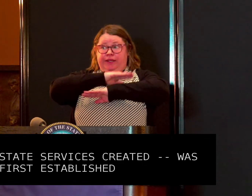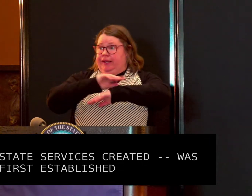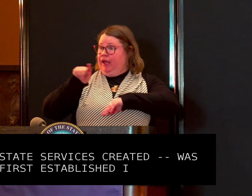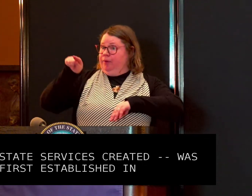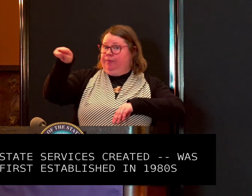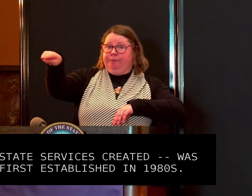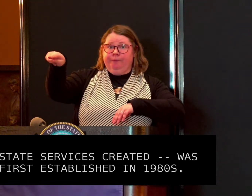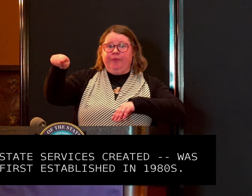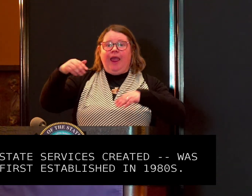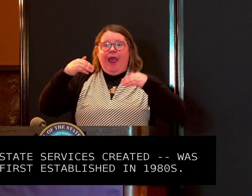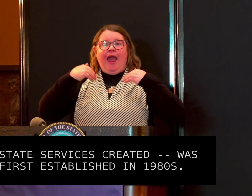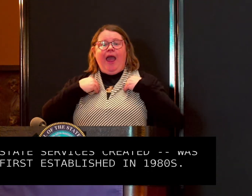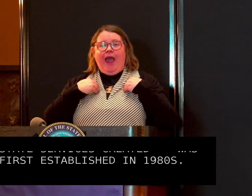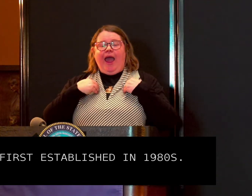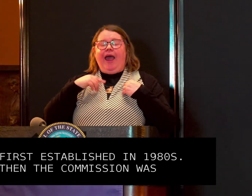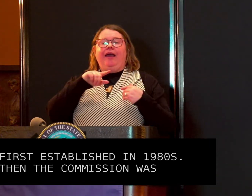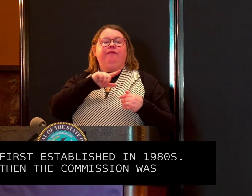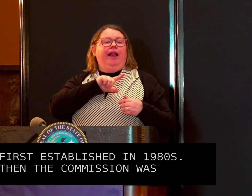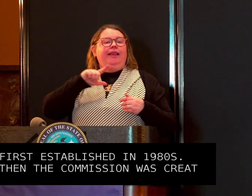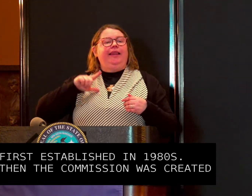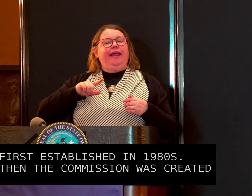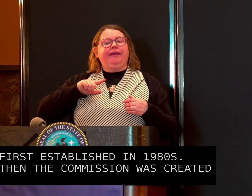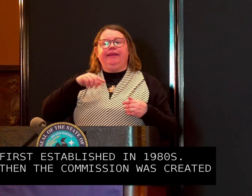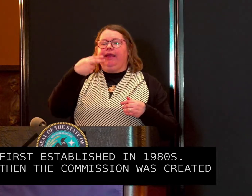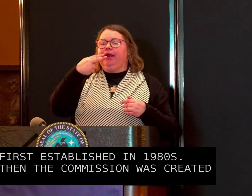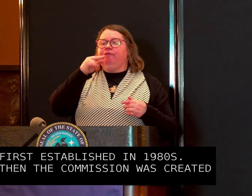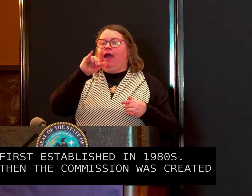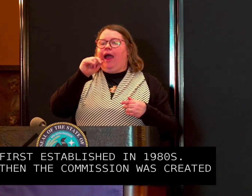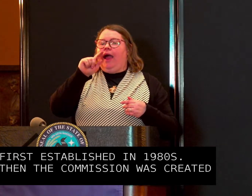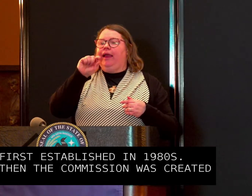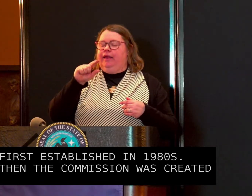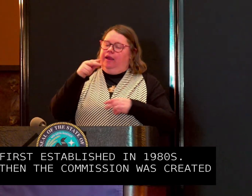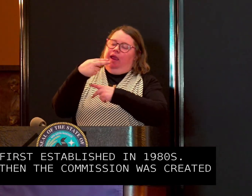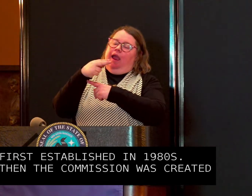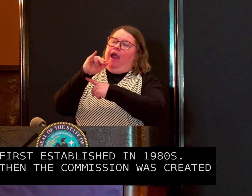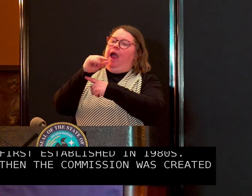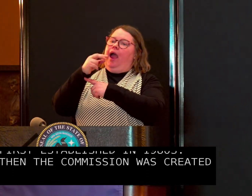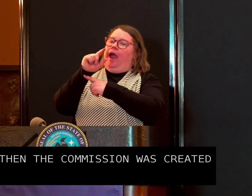Then the commission was created in 1985.